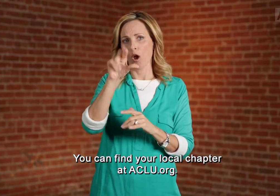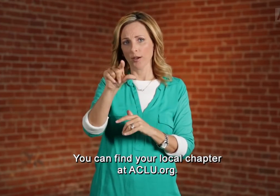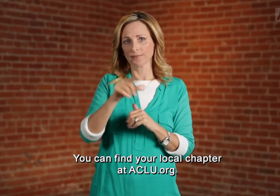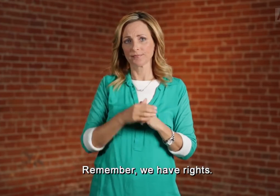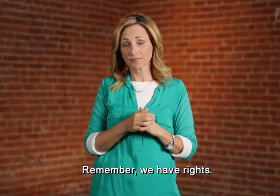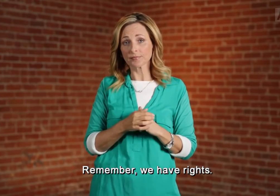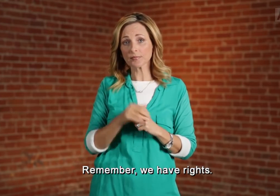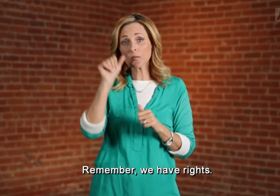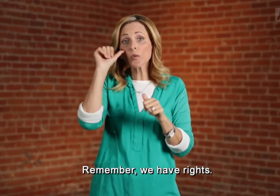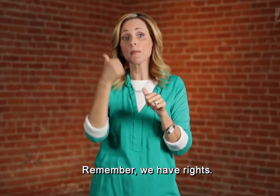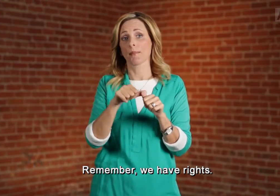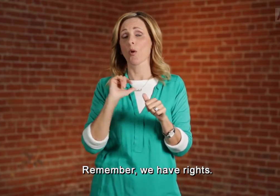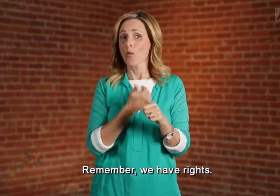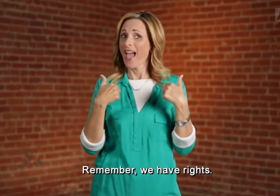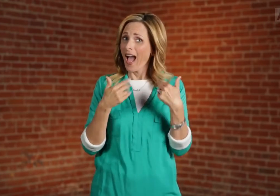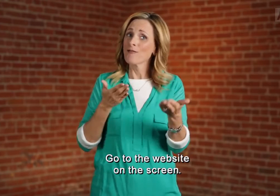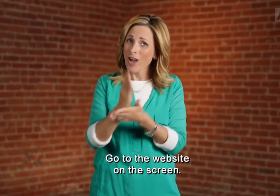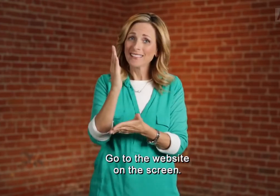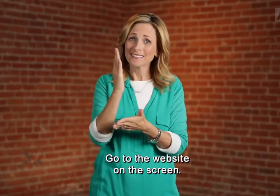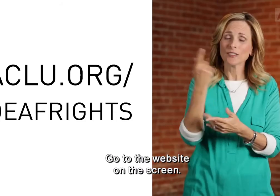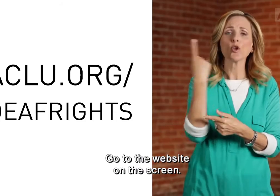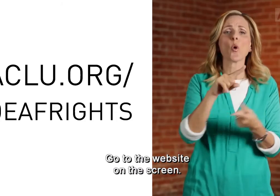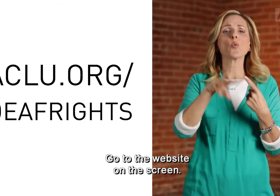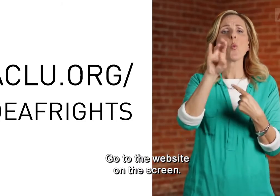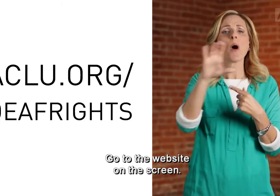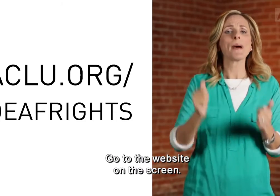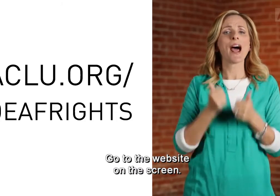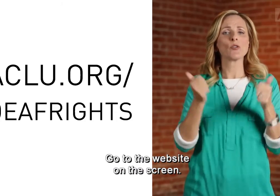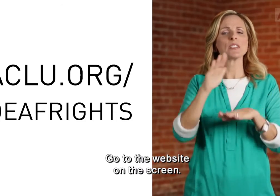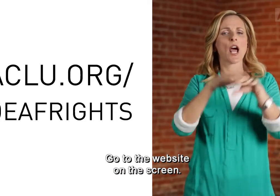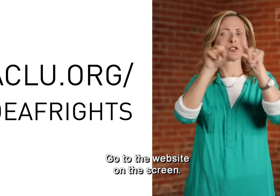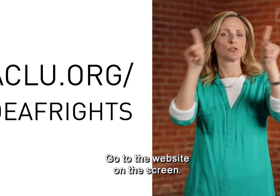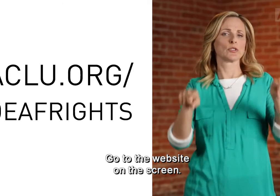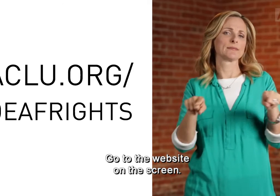.org. Remember, we have rights. Go to the website on the screen.